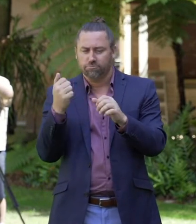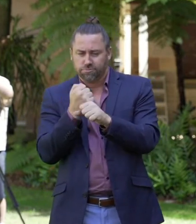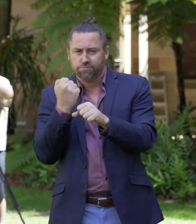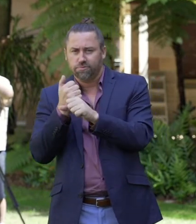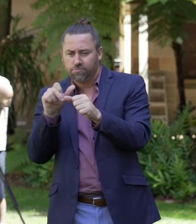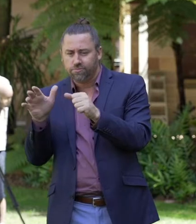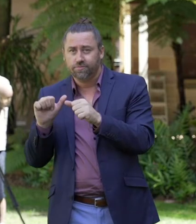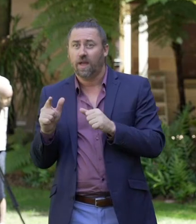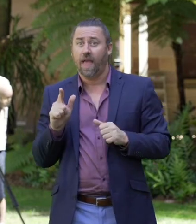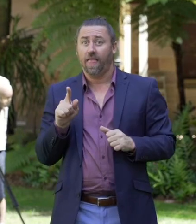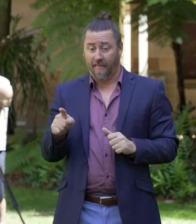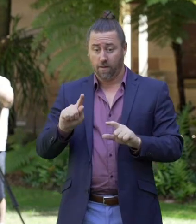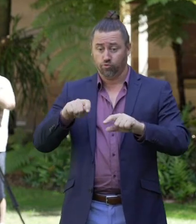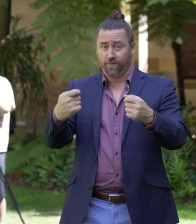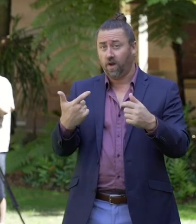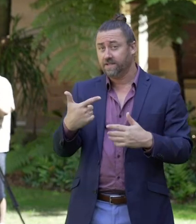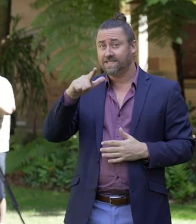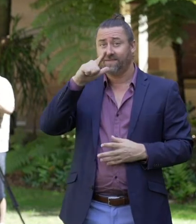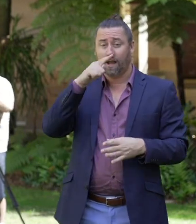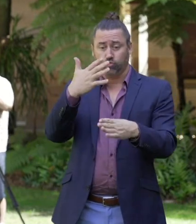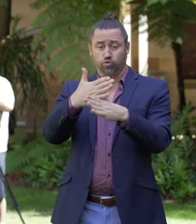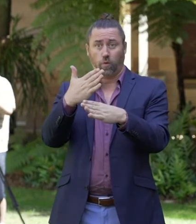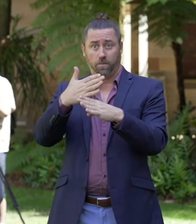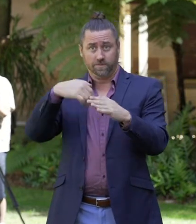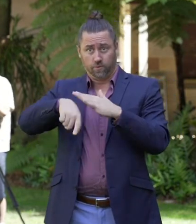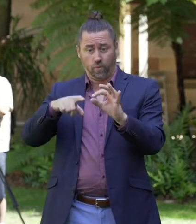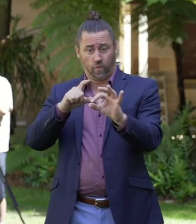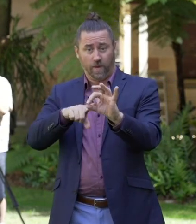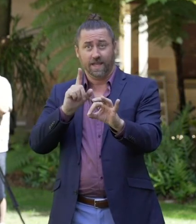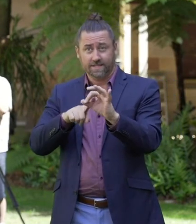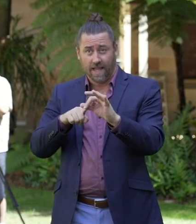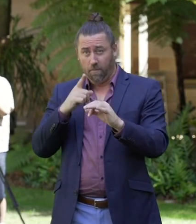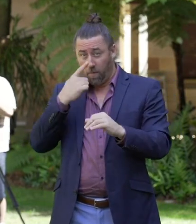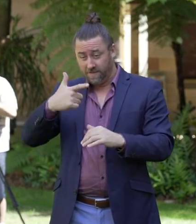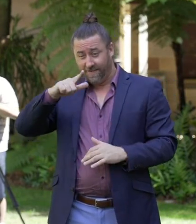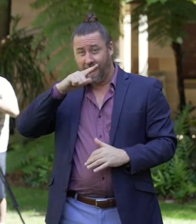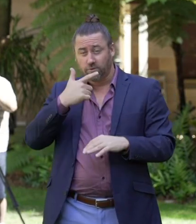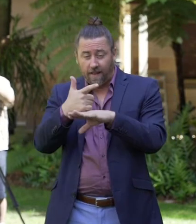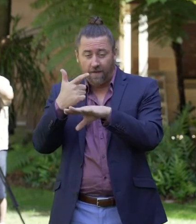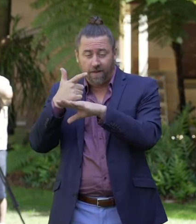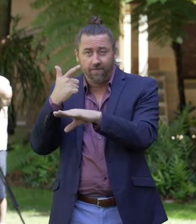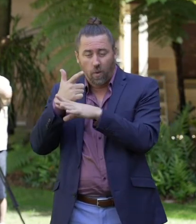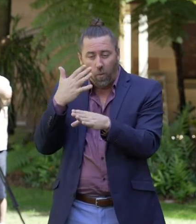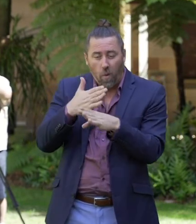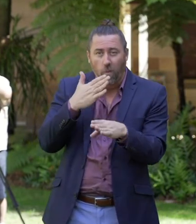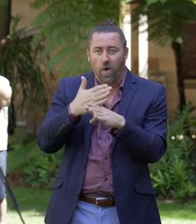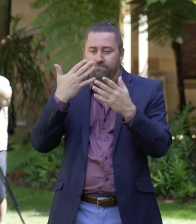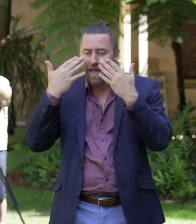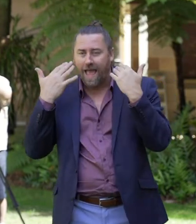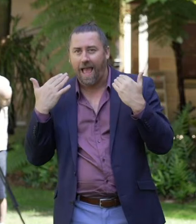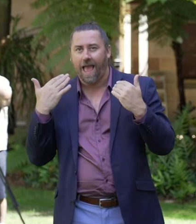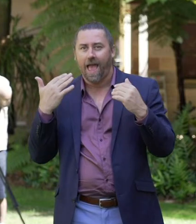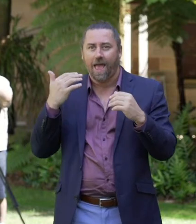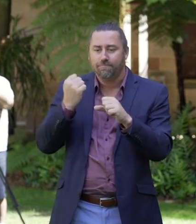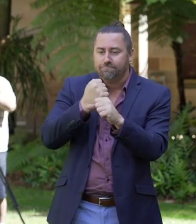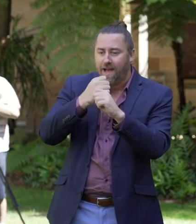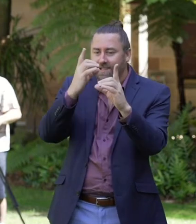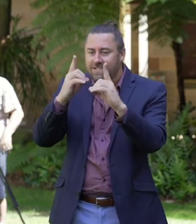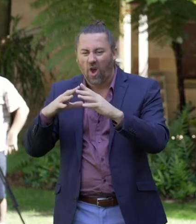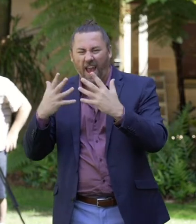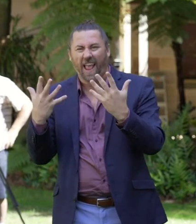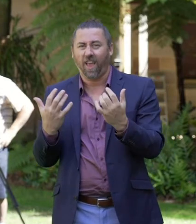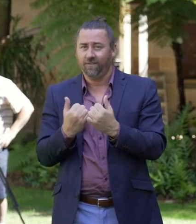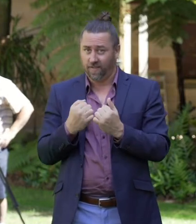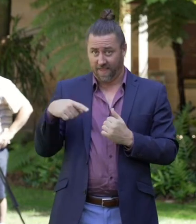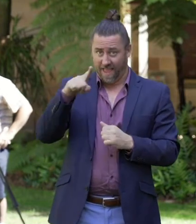in Queensland were part of this film, filmed here on the Gold Coast, and I think Queenslanders should